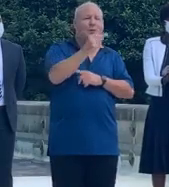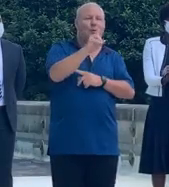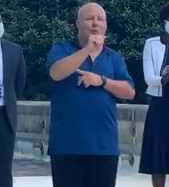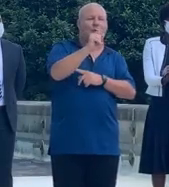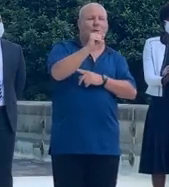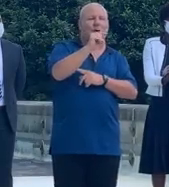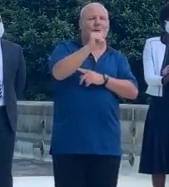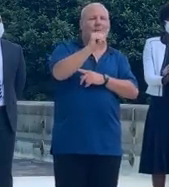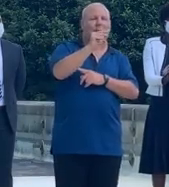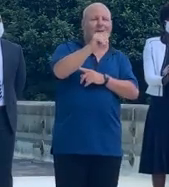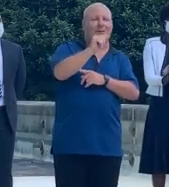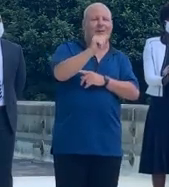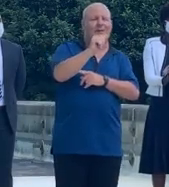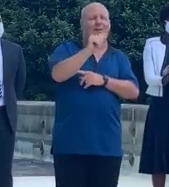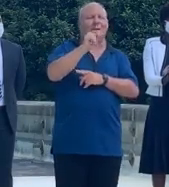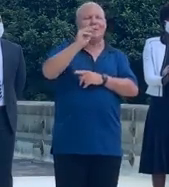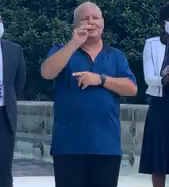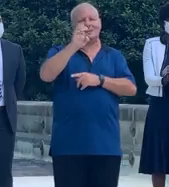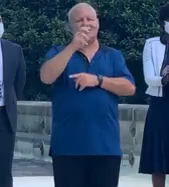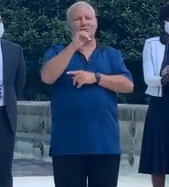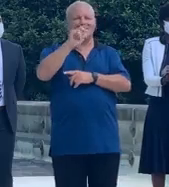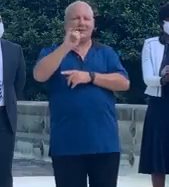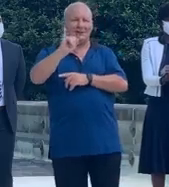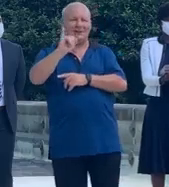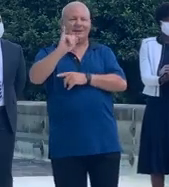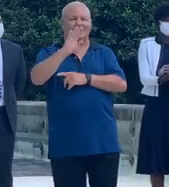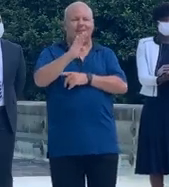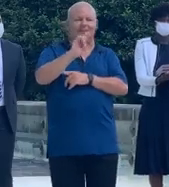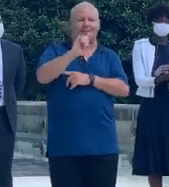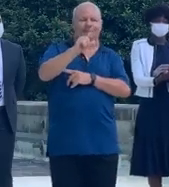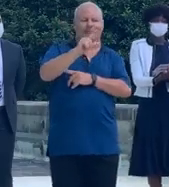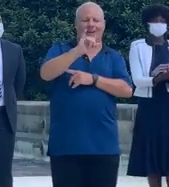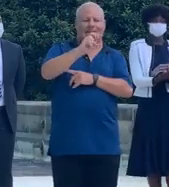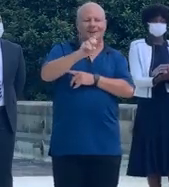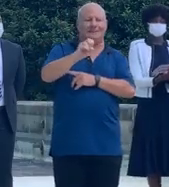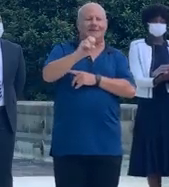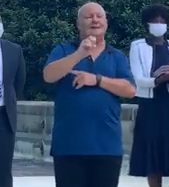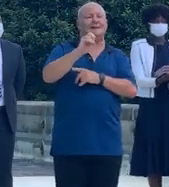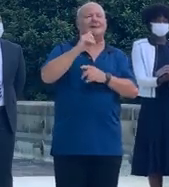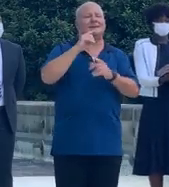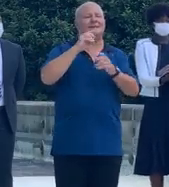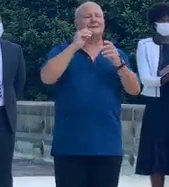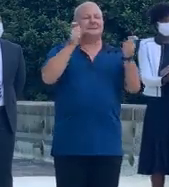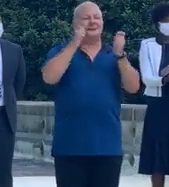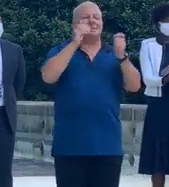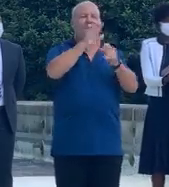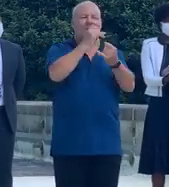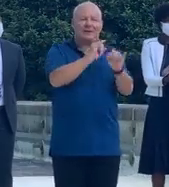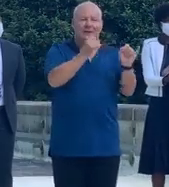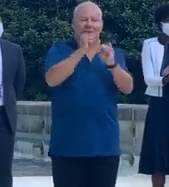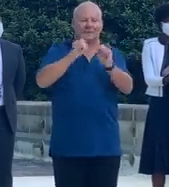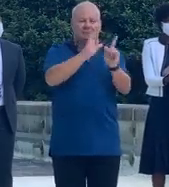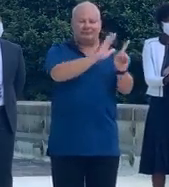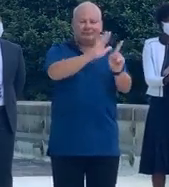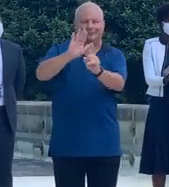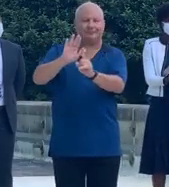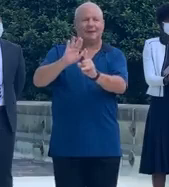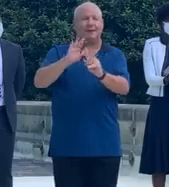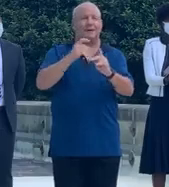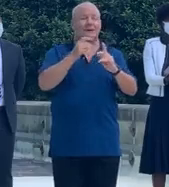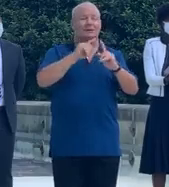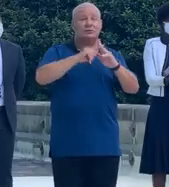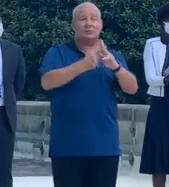Nicaragua, Mexico, Chile, and Belize celebrate their independence days in the period spanning from